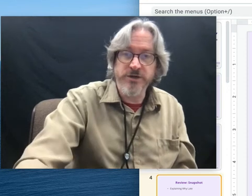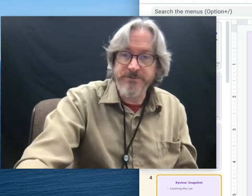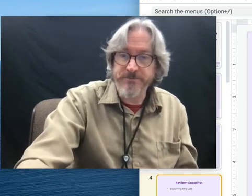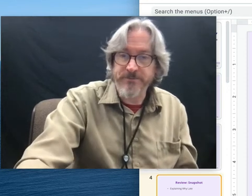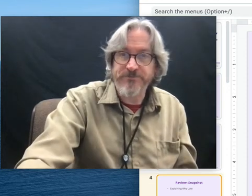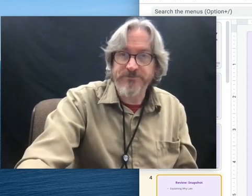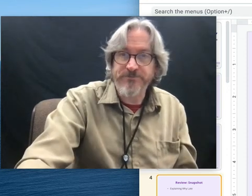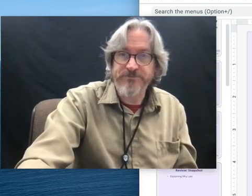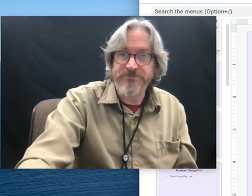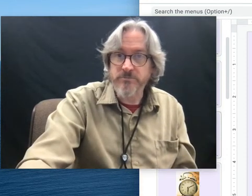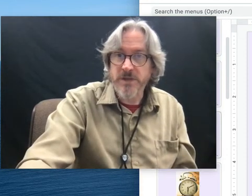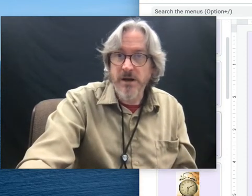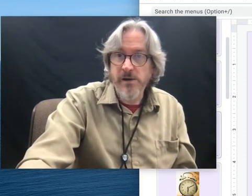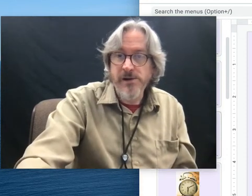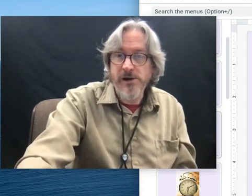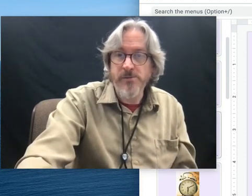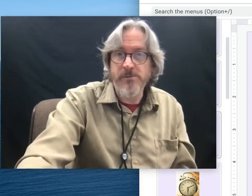Rude.